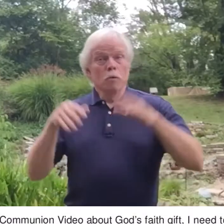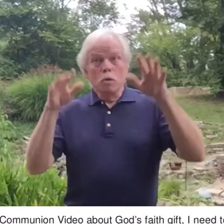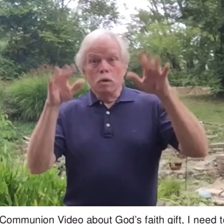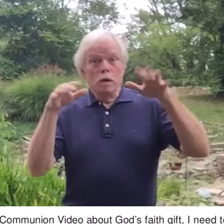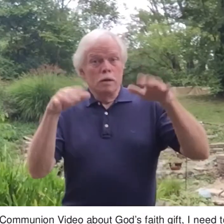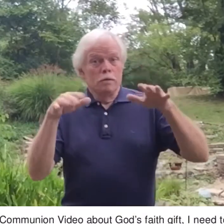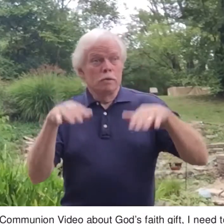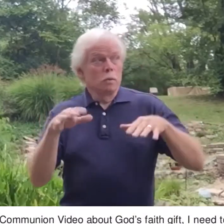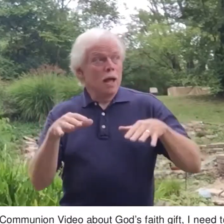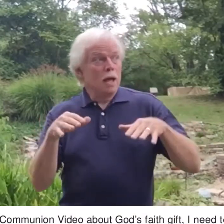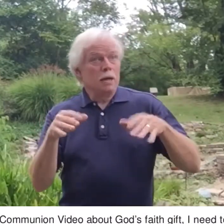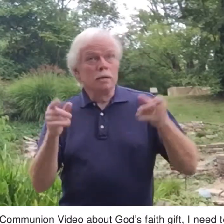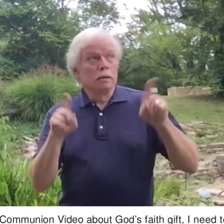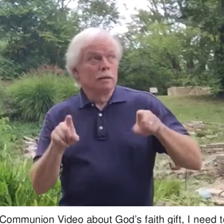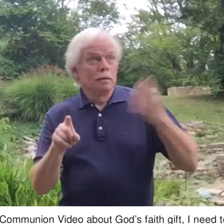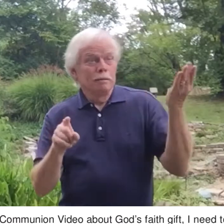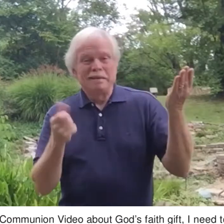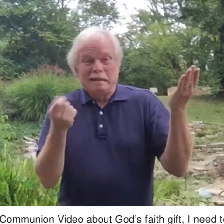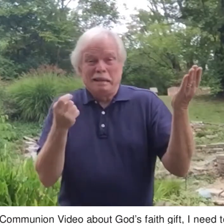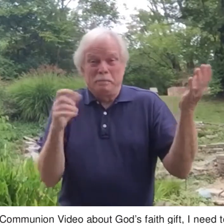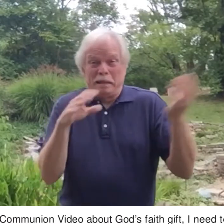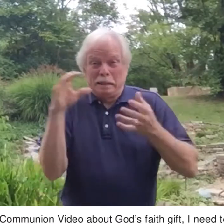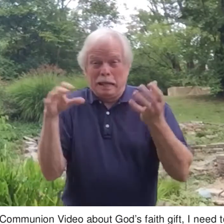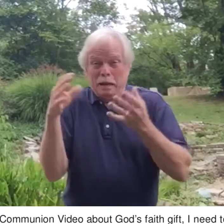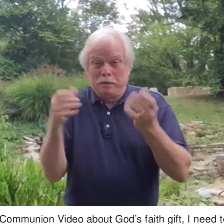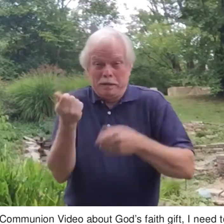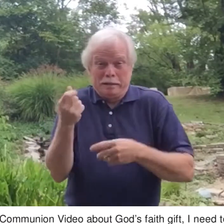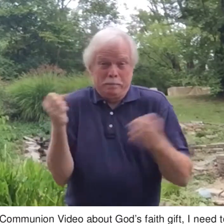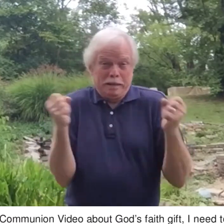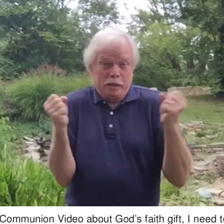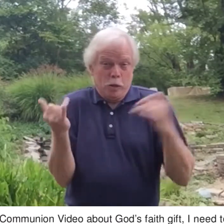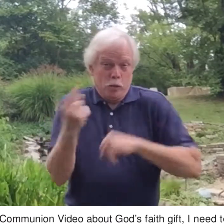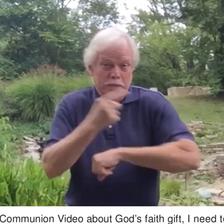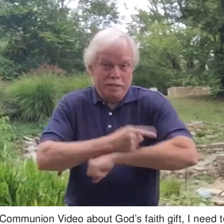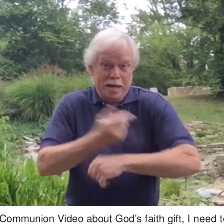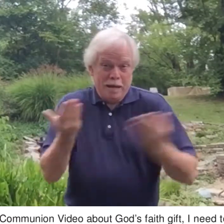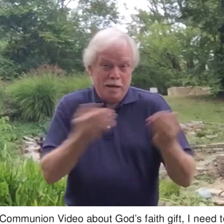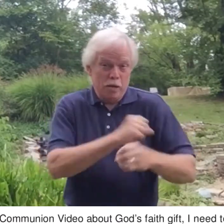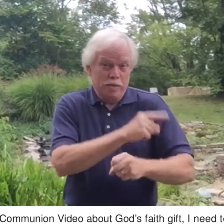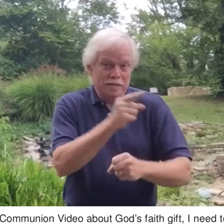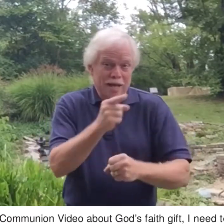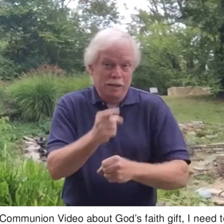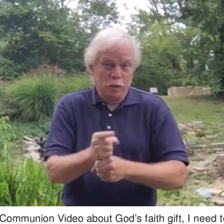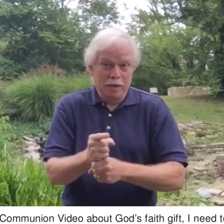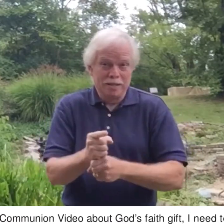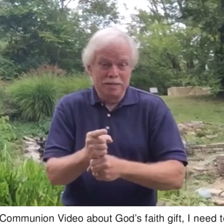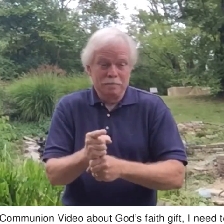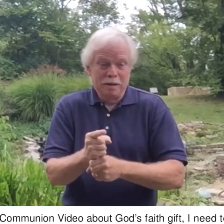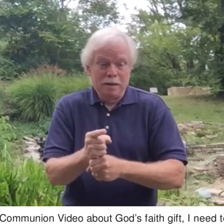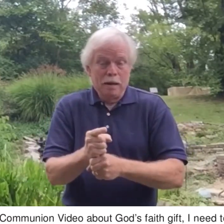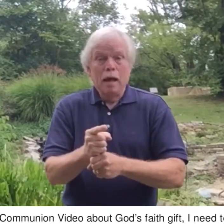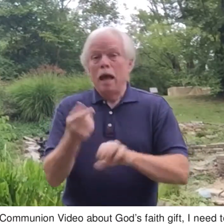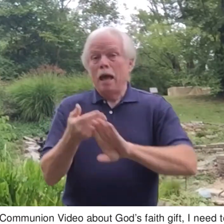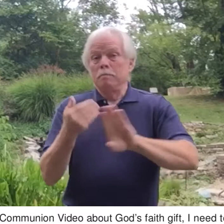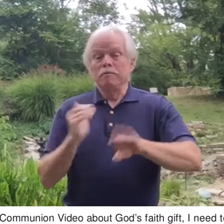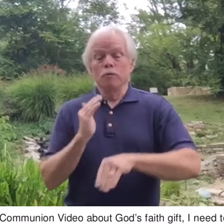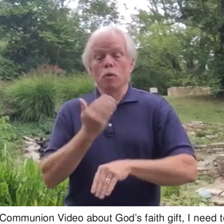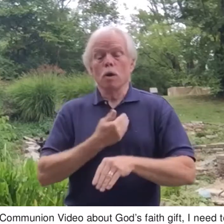before the rain. A little bit cloudy and a little bit cold today here in St. Louis. And before